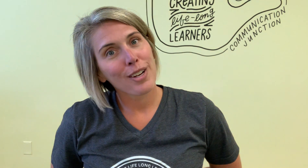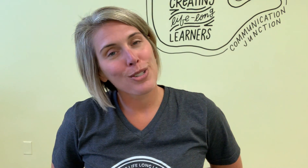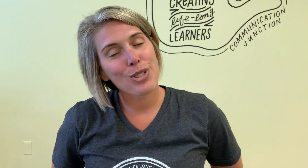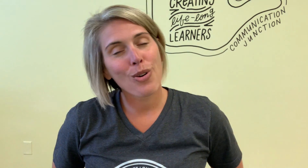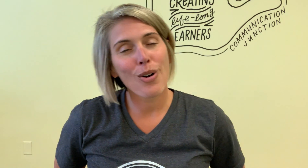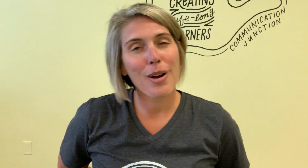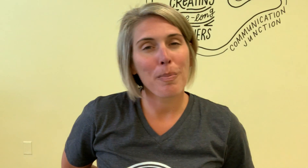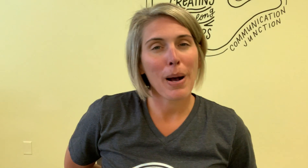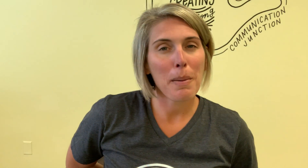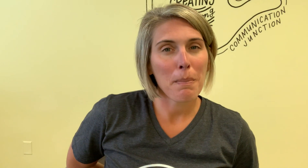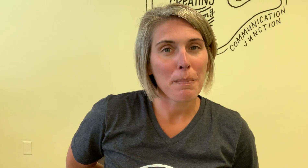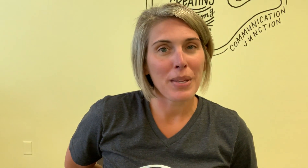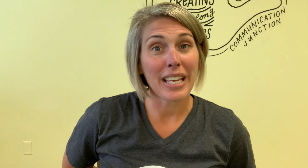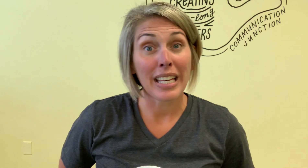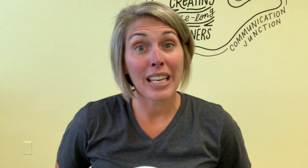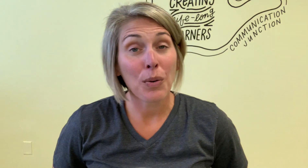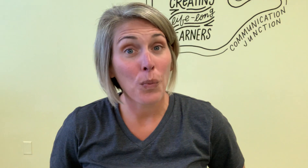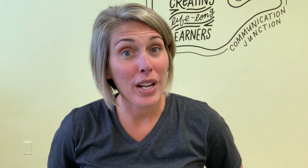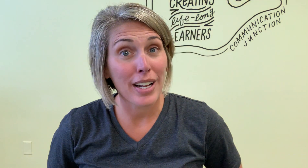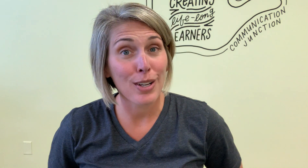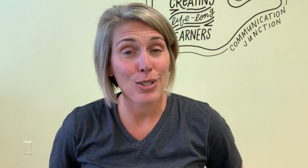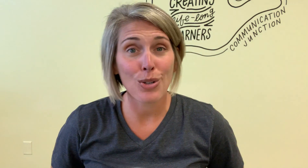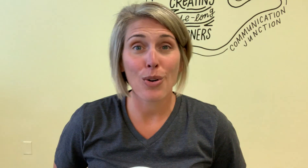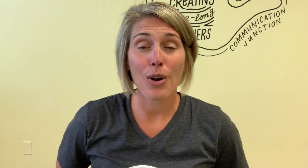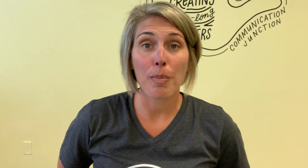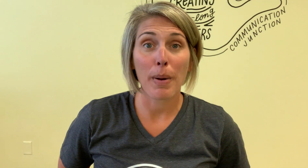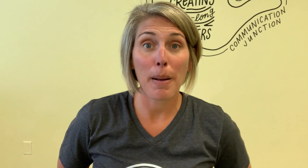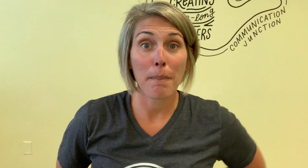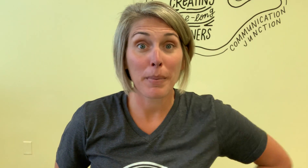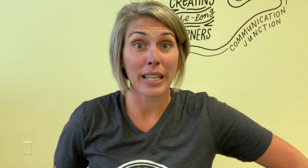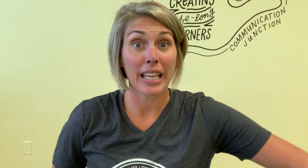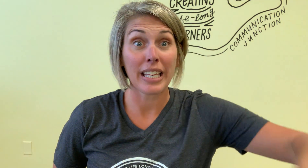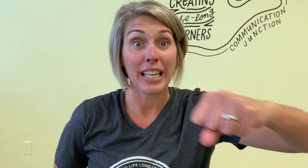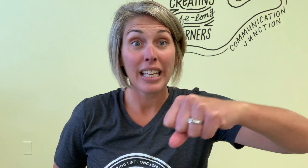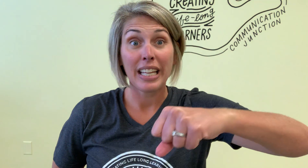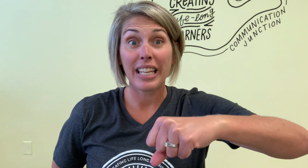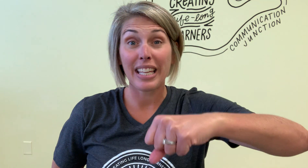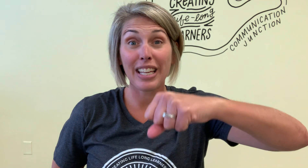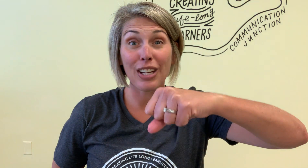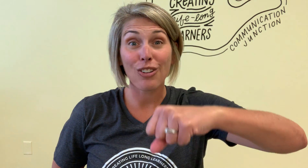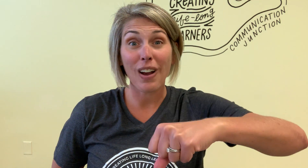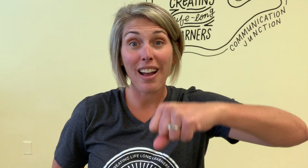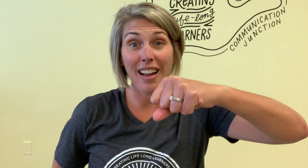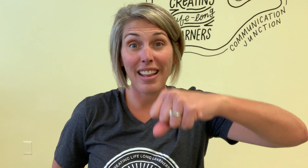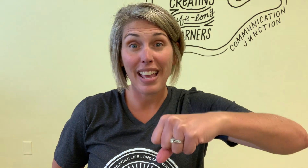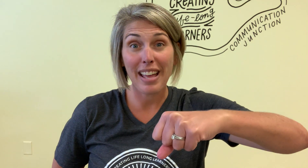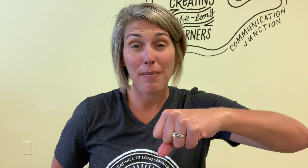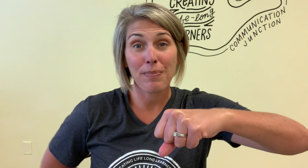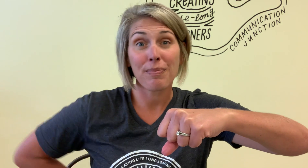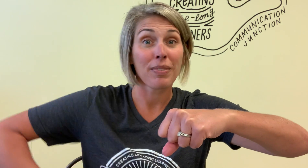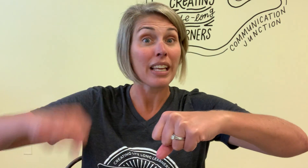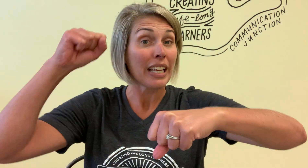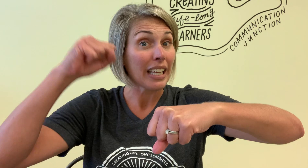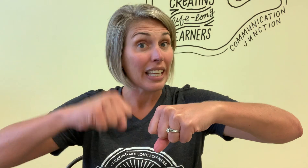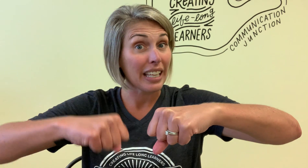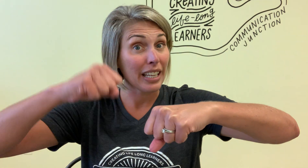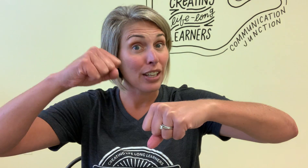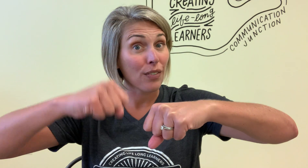Where's your pumpkin? Where's your pumpkin? Here I am, here